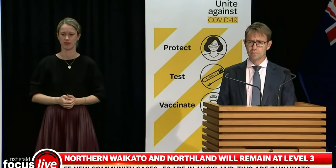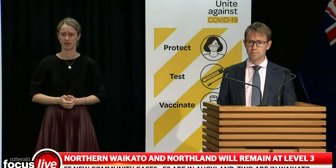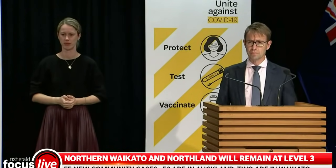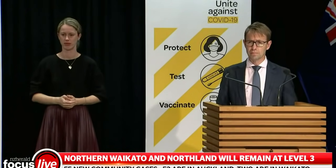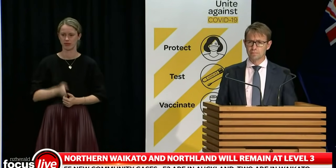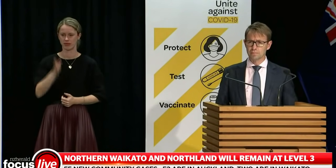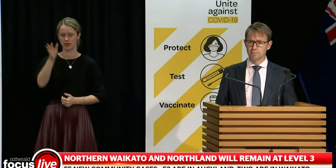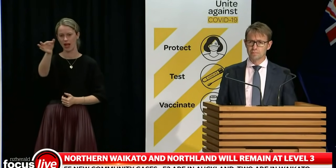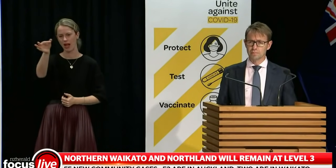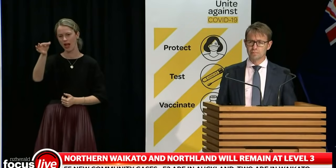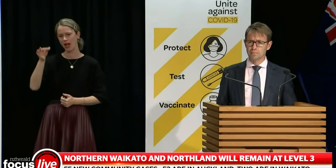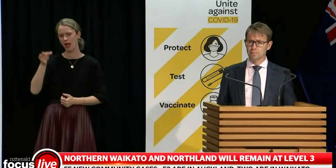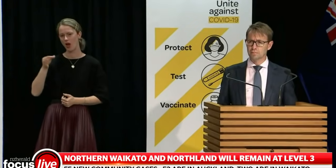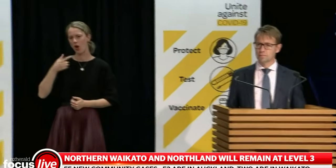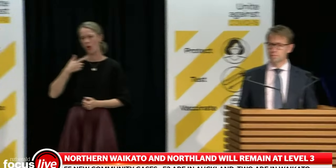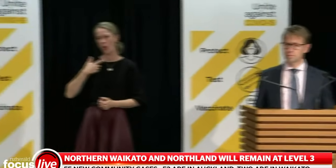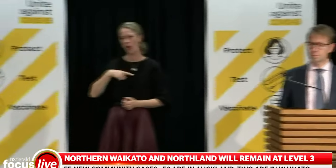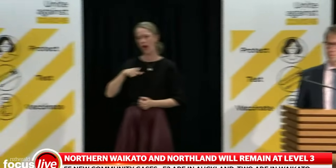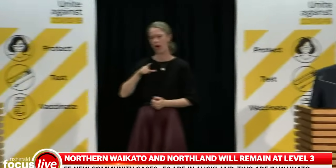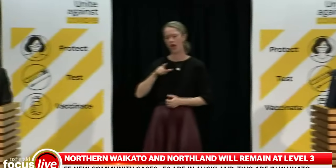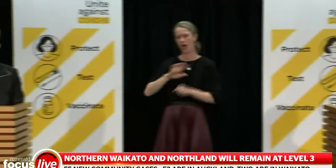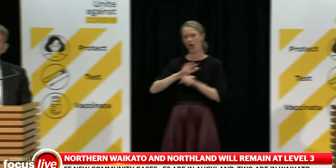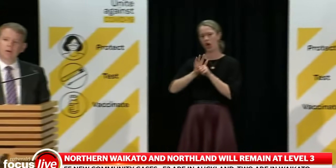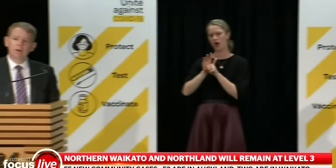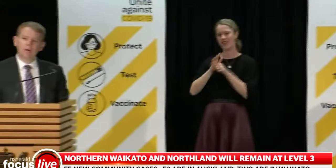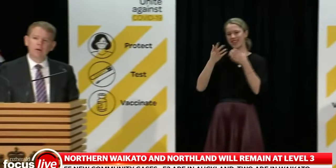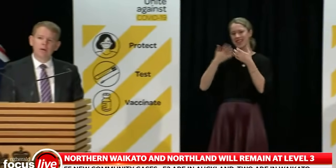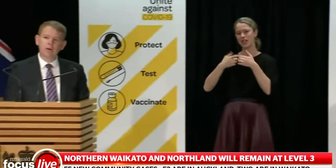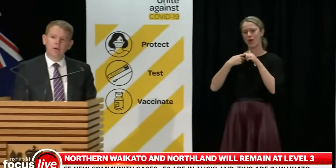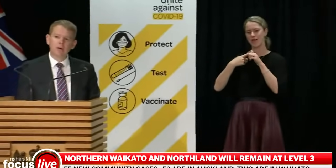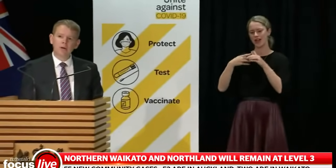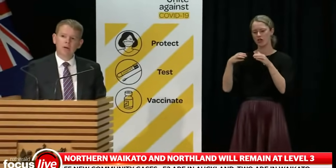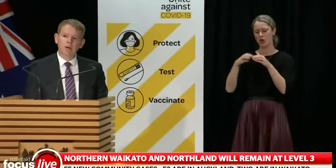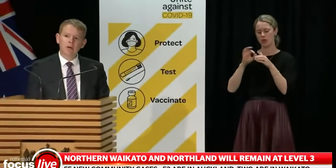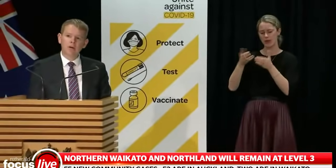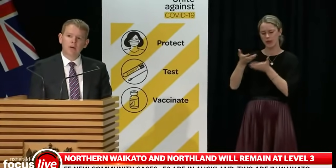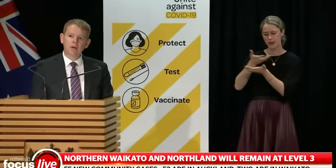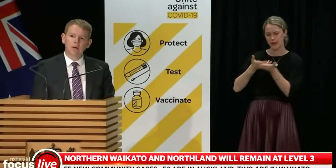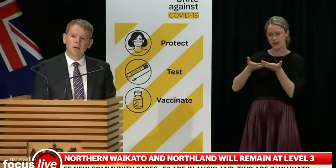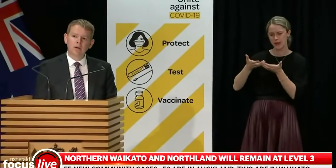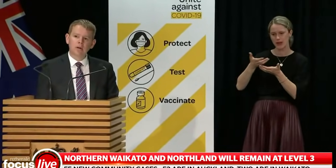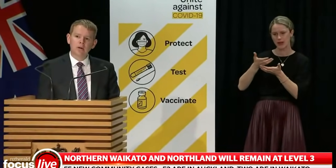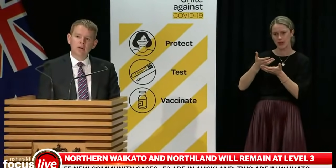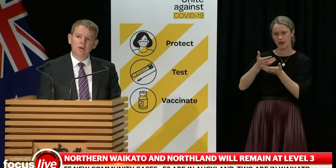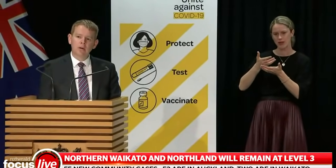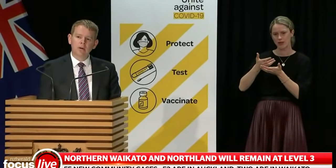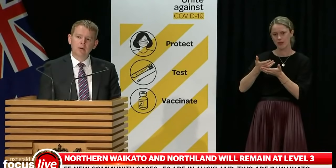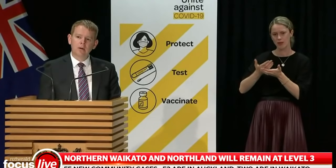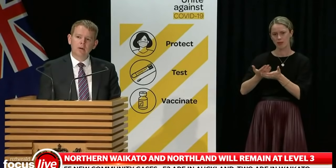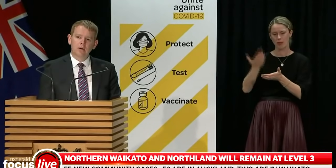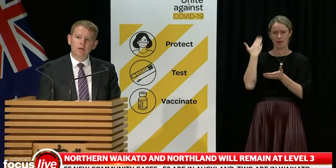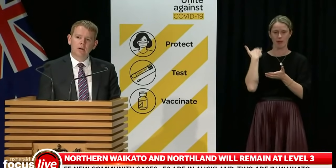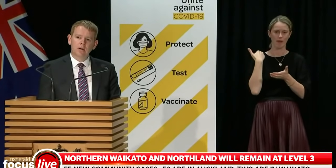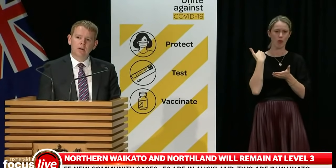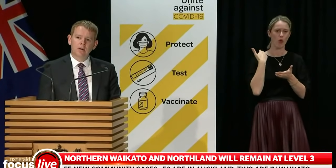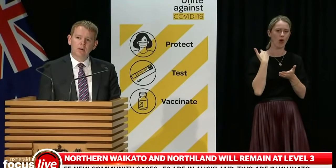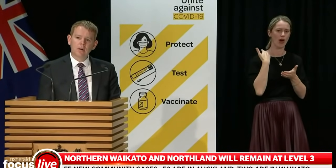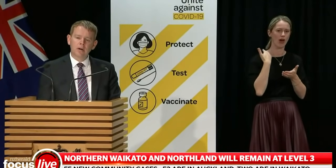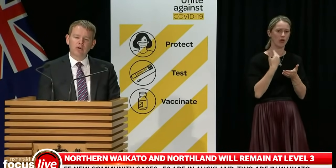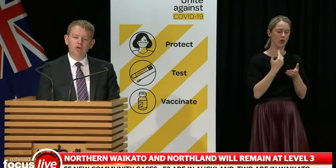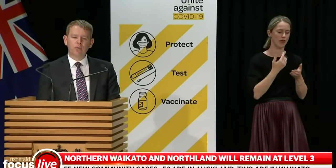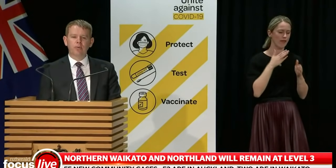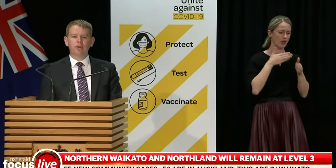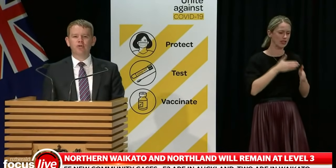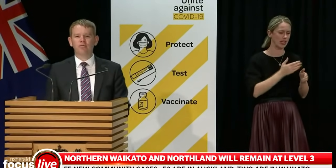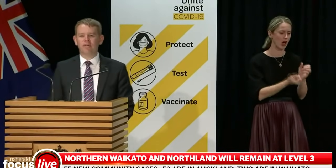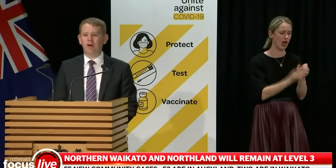Minister, can you tell us why the COVID-19 Technical Advisory Group wasn't consulted on the move away from elimination or the introduction of stages in Auckland?